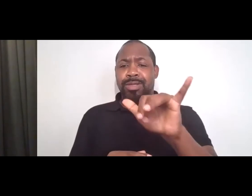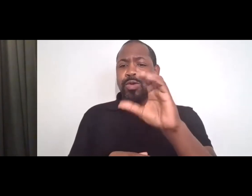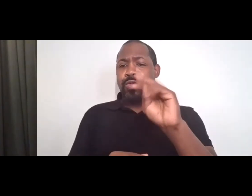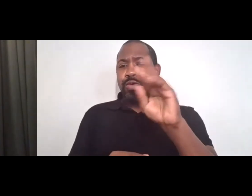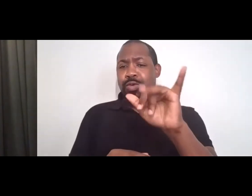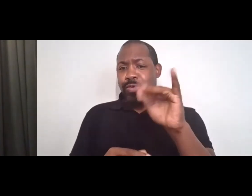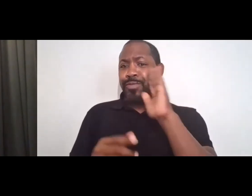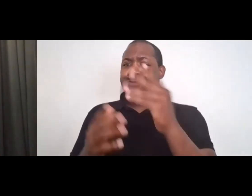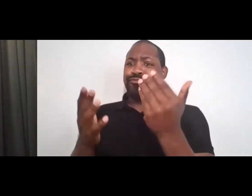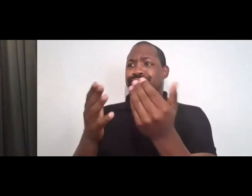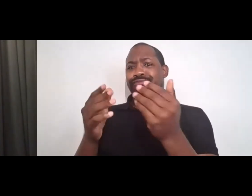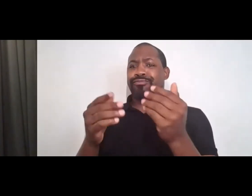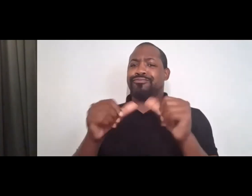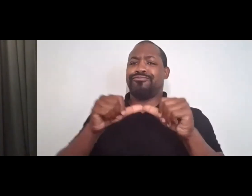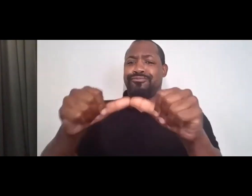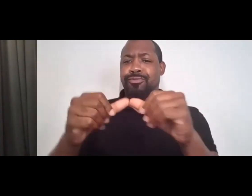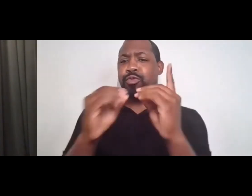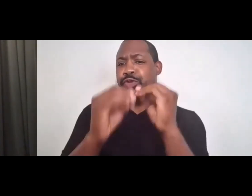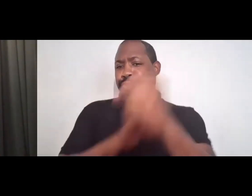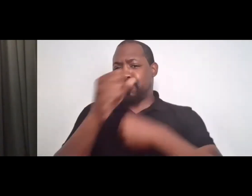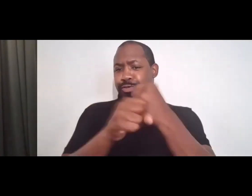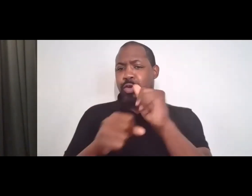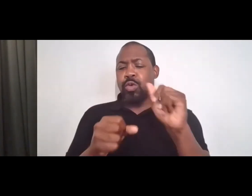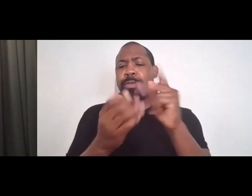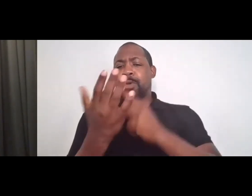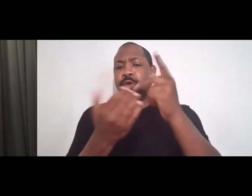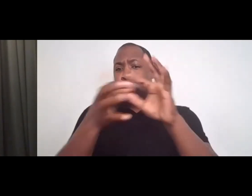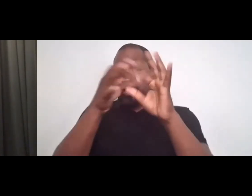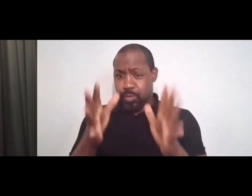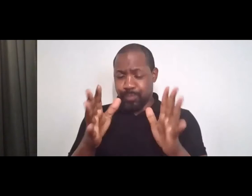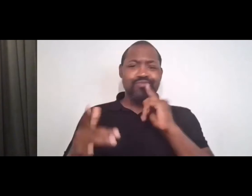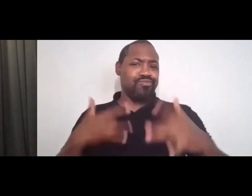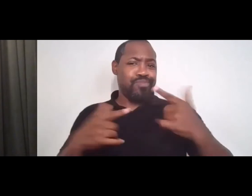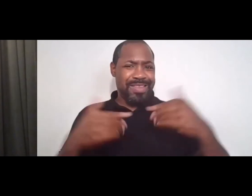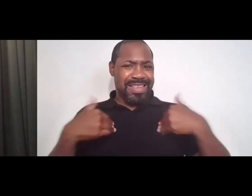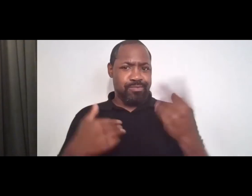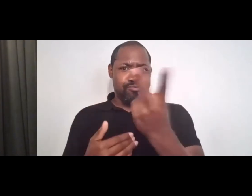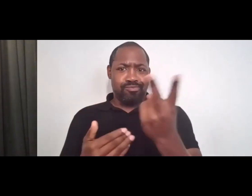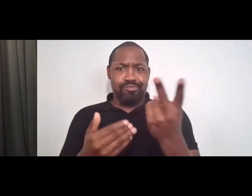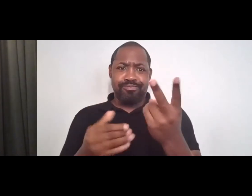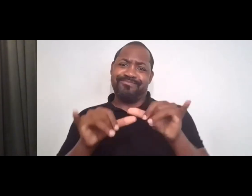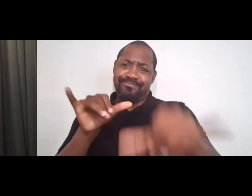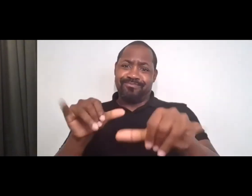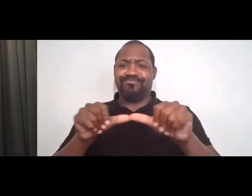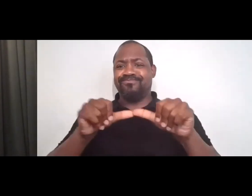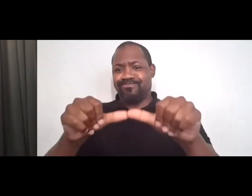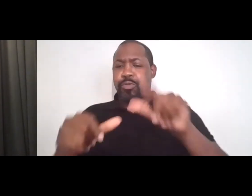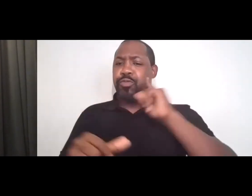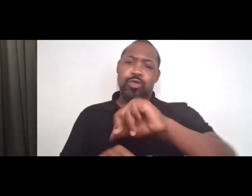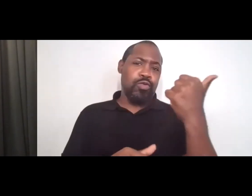this next coming year. It's an ongoing position for an additional year. So that's excellent. Thank you. And congratulations,